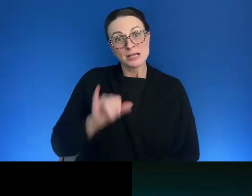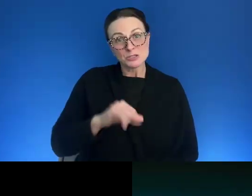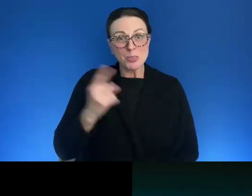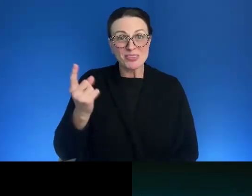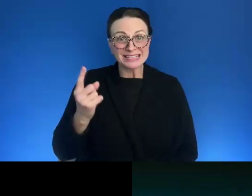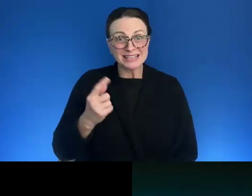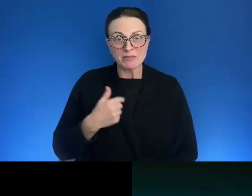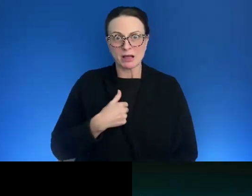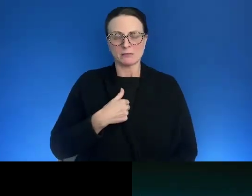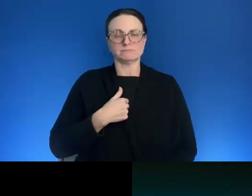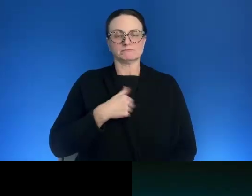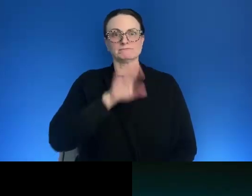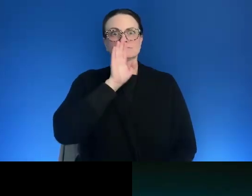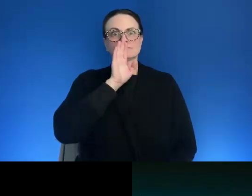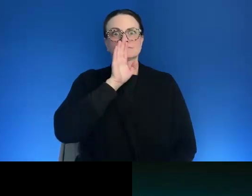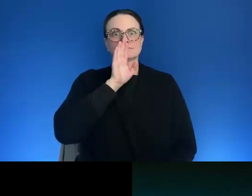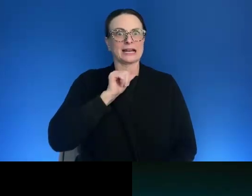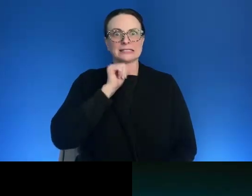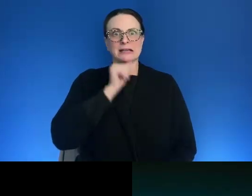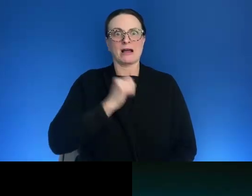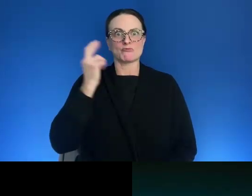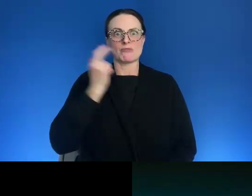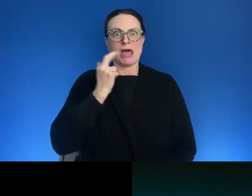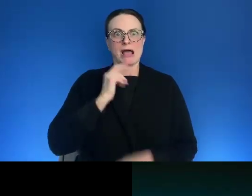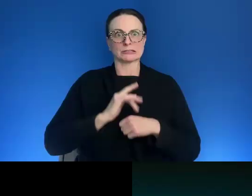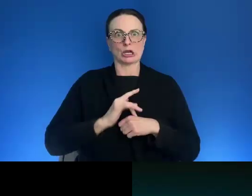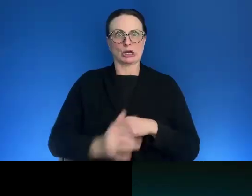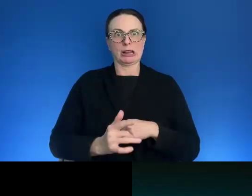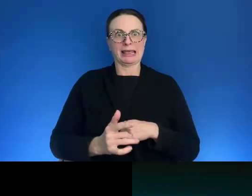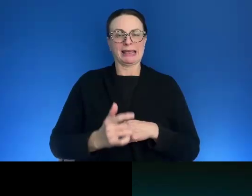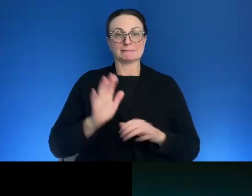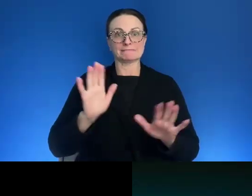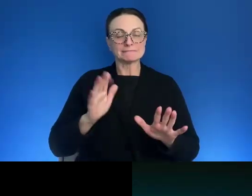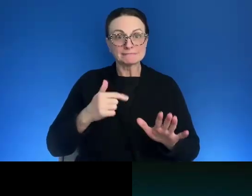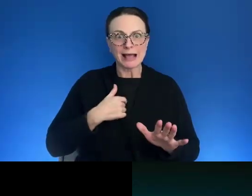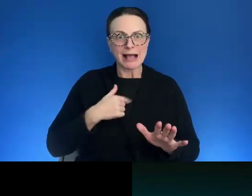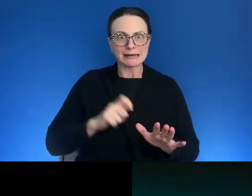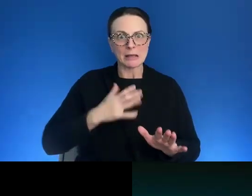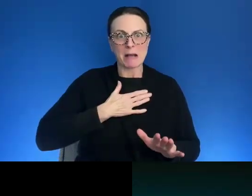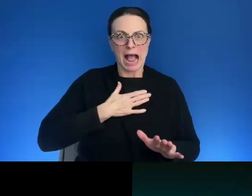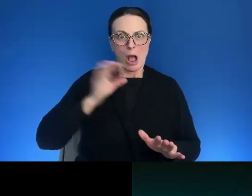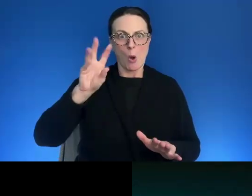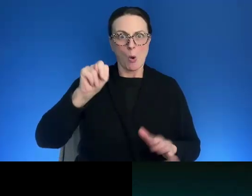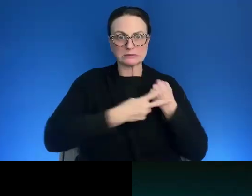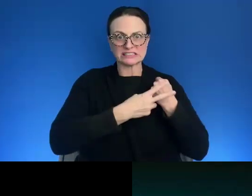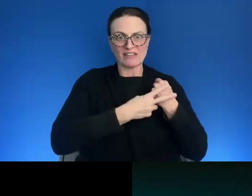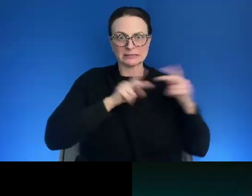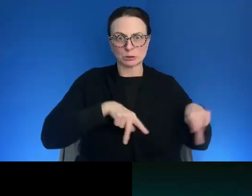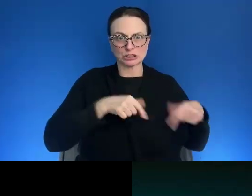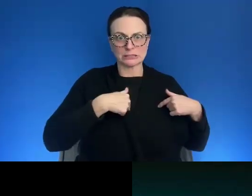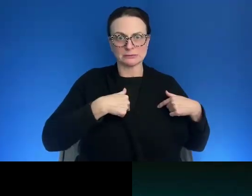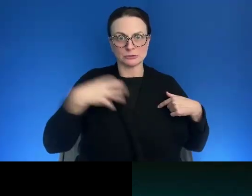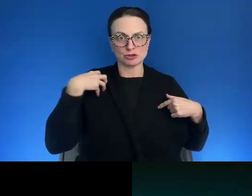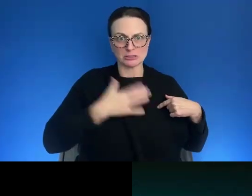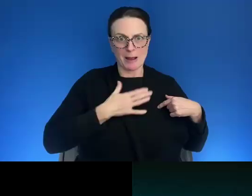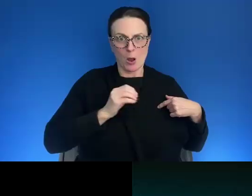that I didn't realize early on that I wish I had known sooner, is that I need to be my own savings